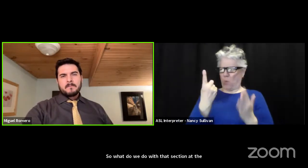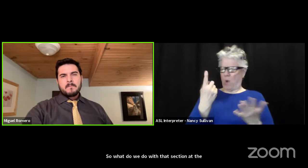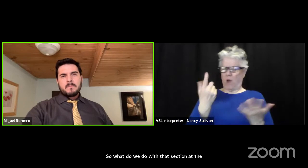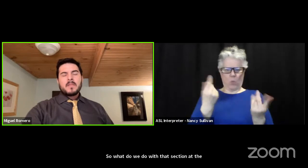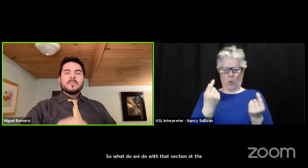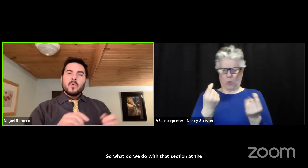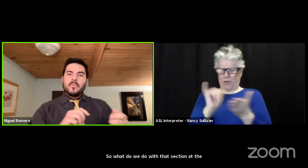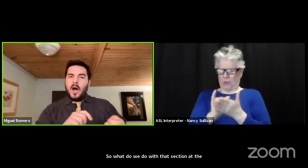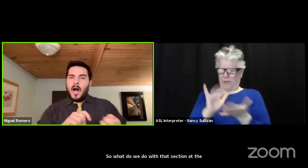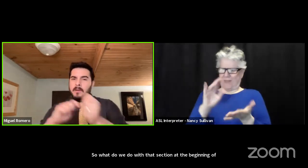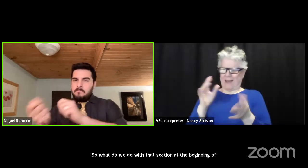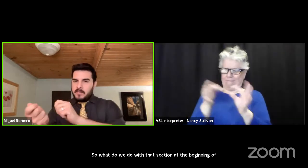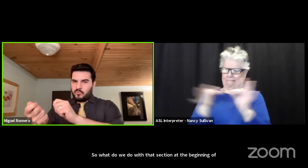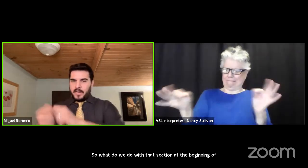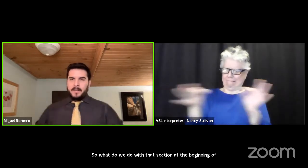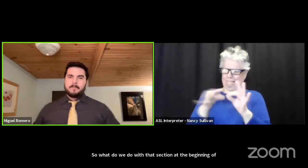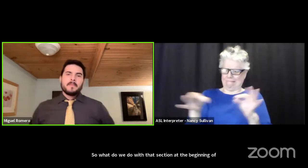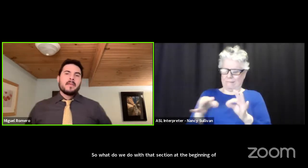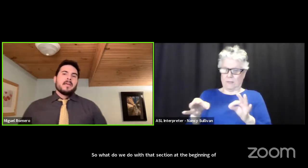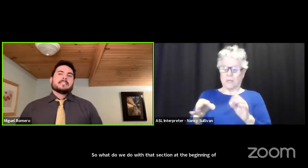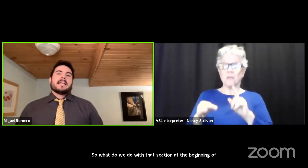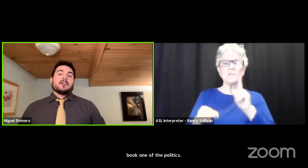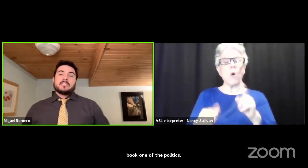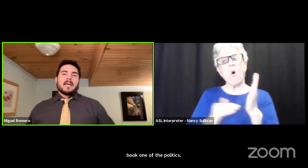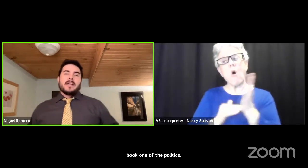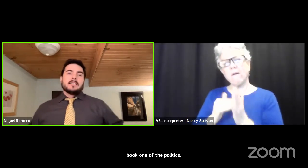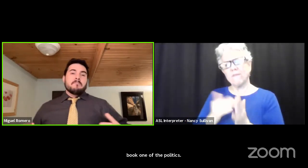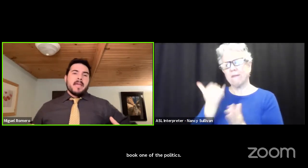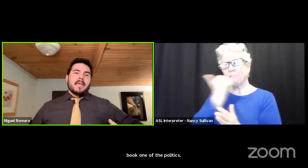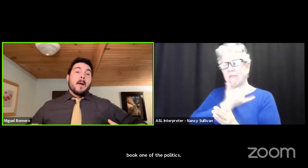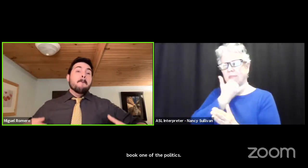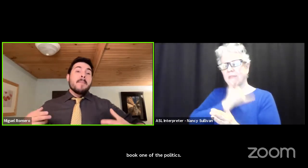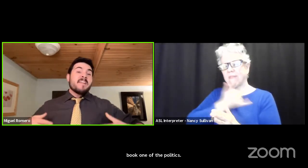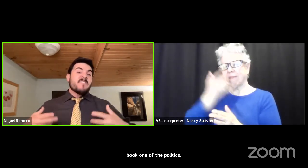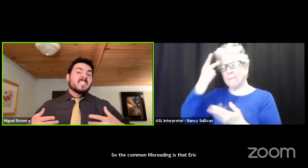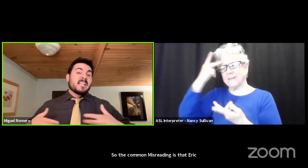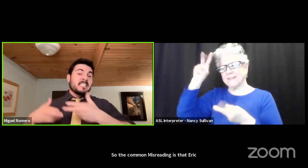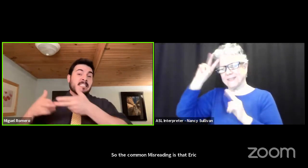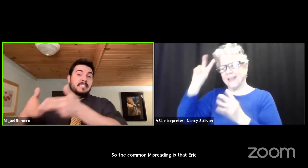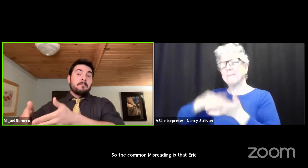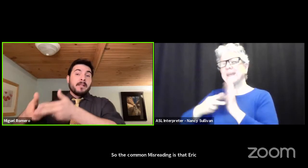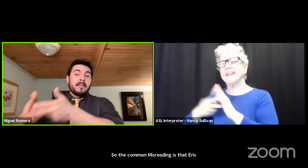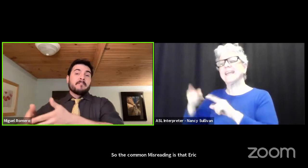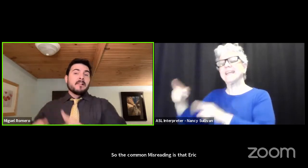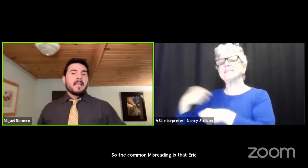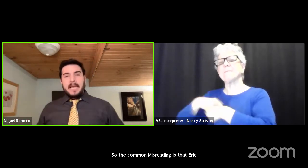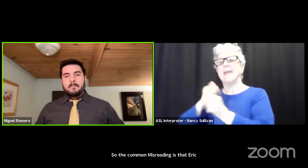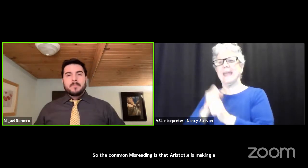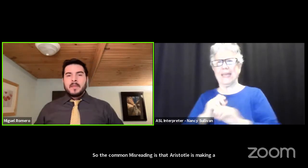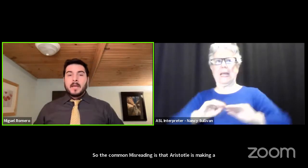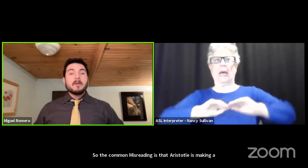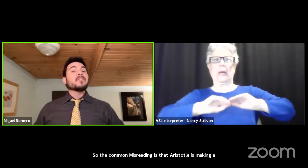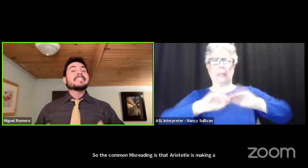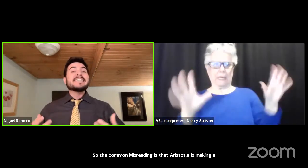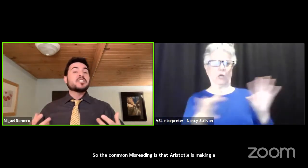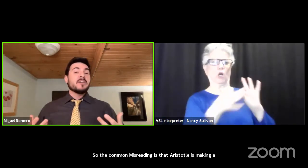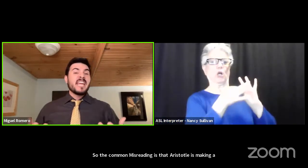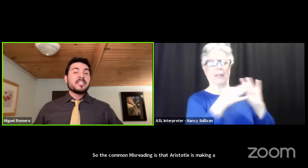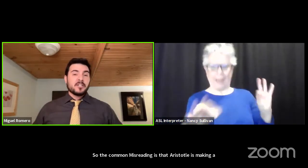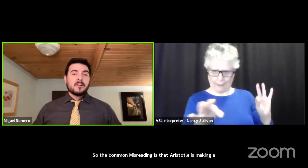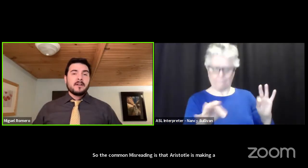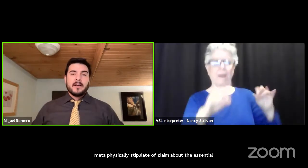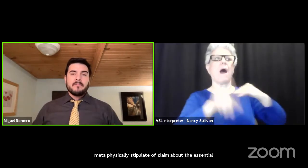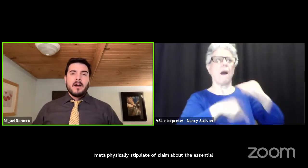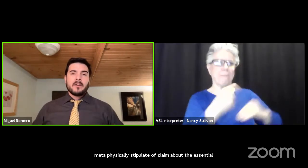Politics? So the common misreading is that Aristotle is making a metaphysically stipulative claim about the